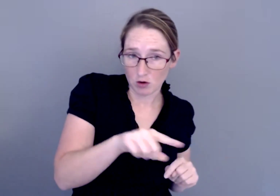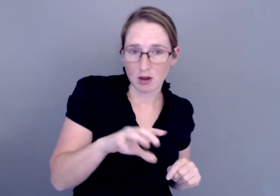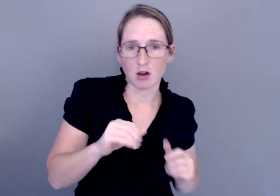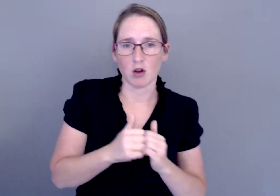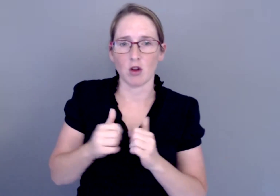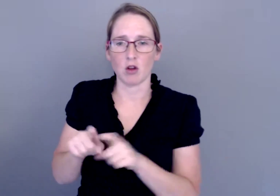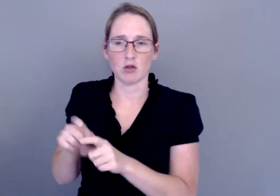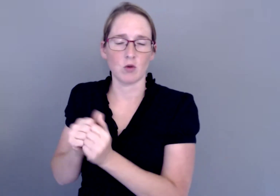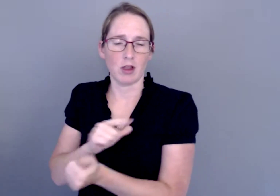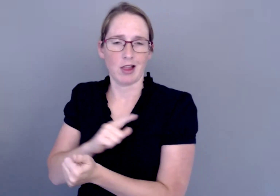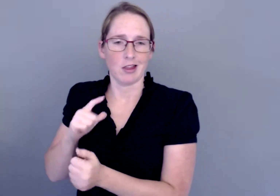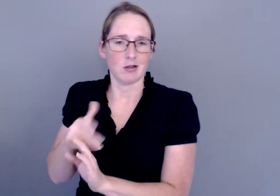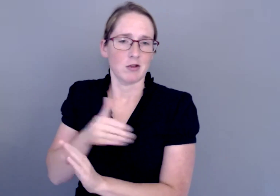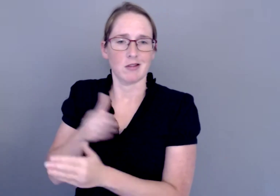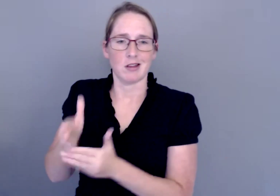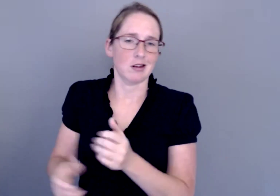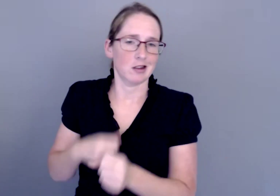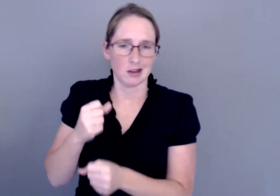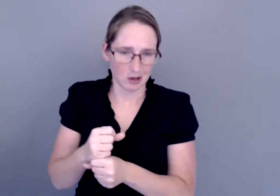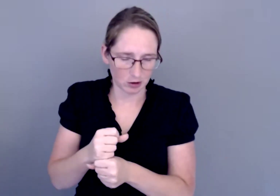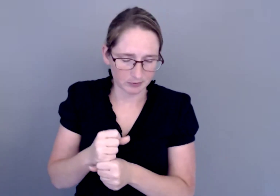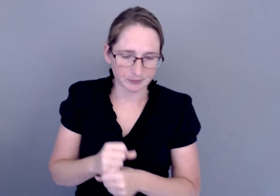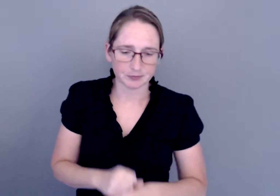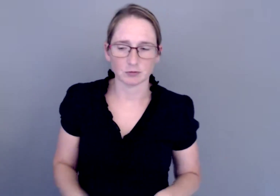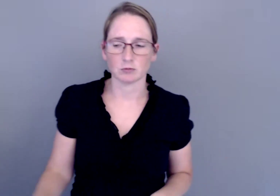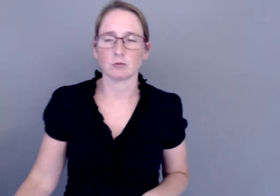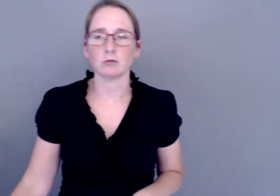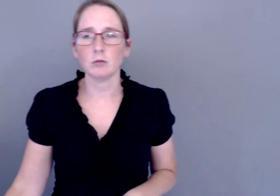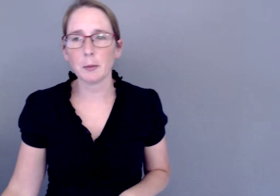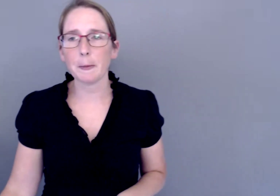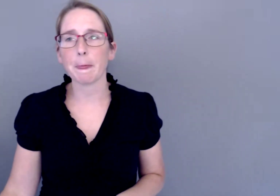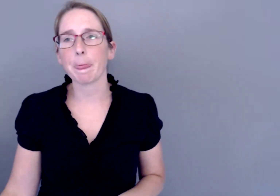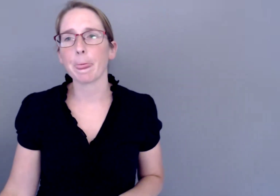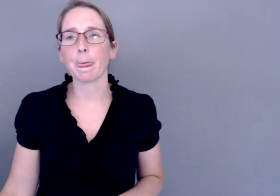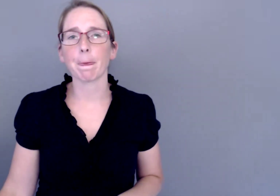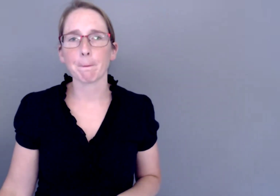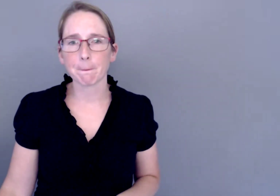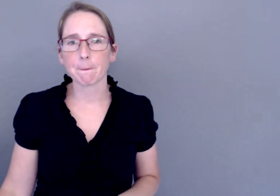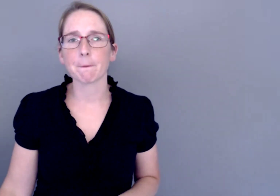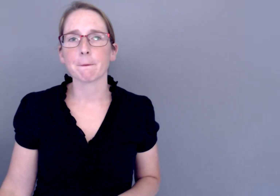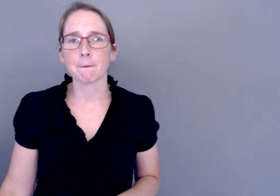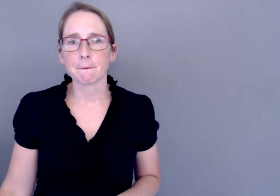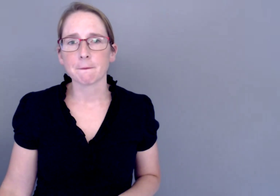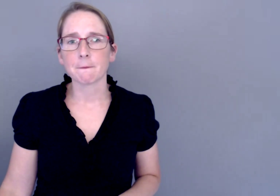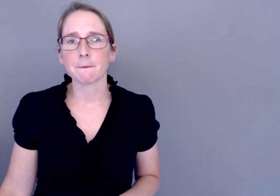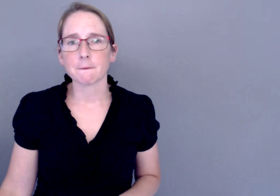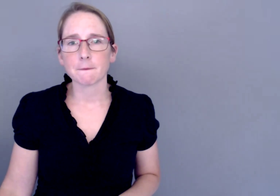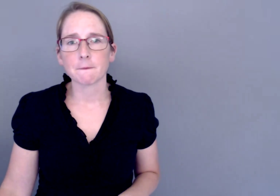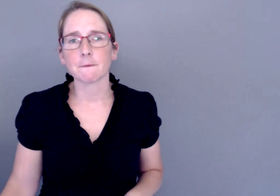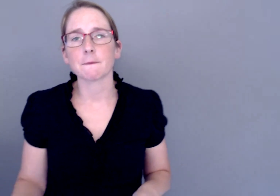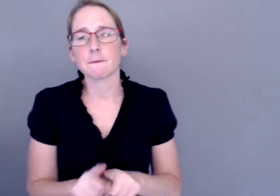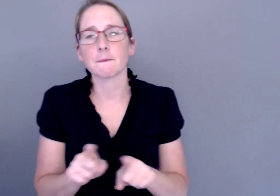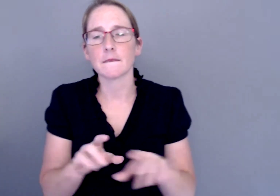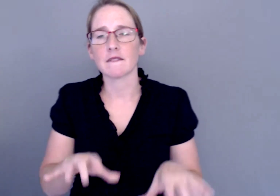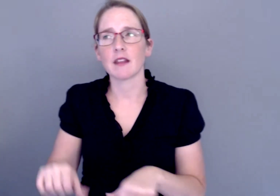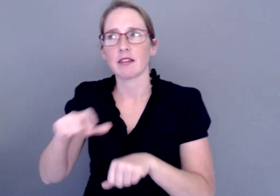the legislature before the end of the year. We will also be taking that time to look at what parts